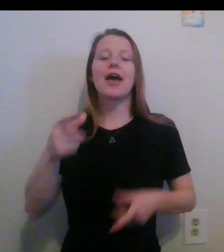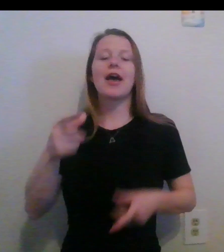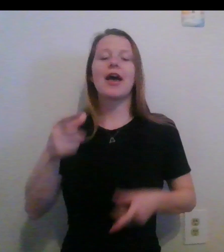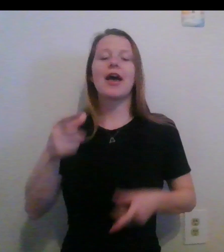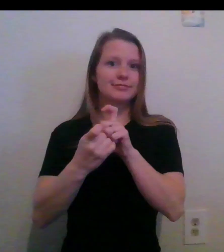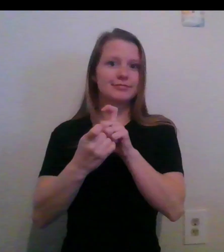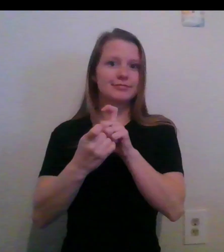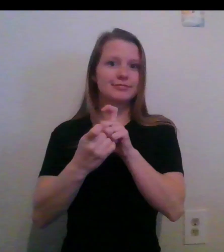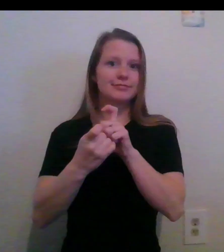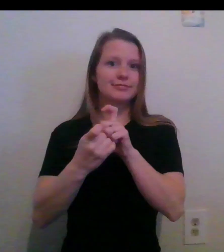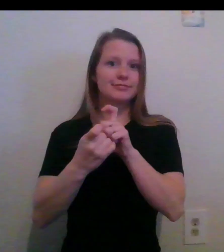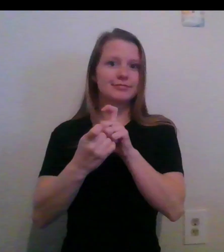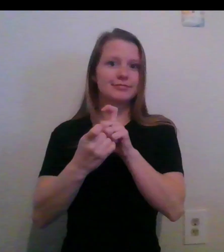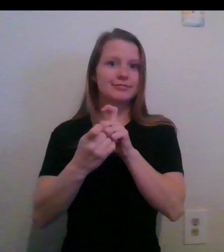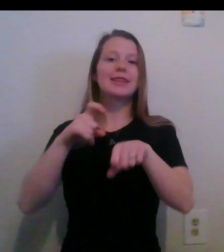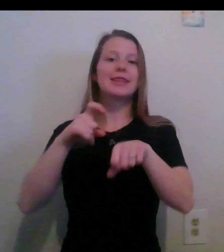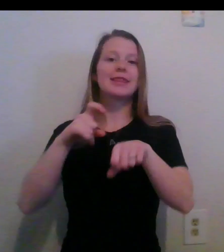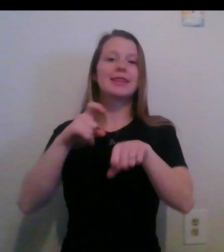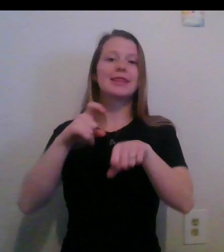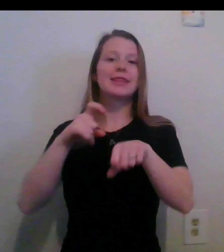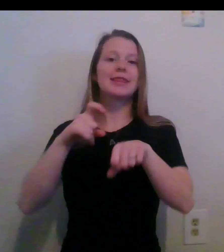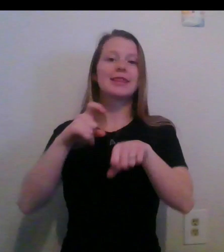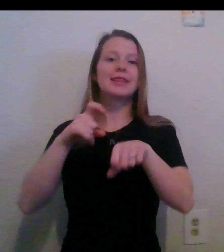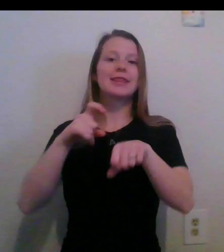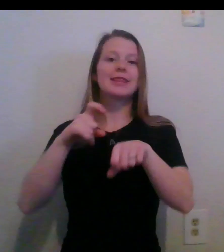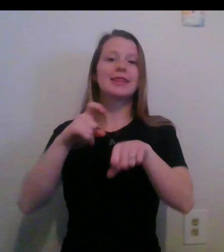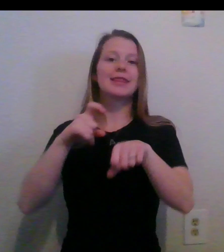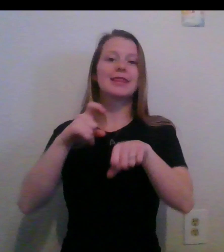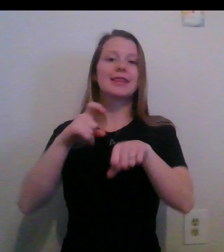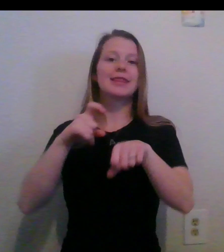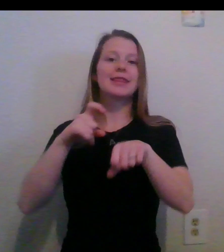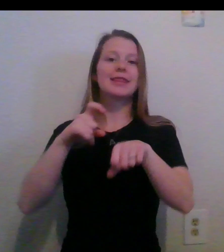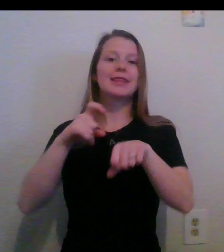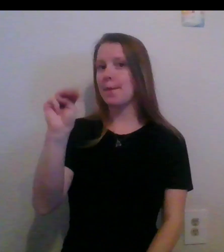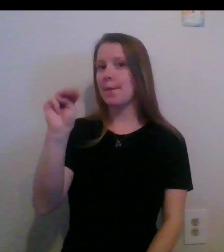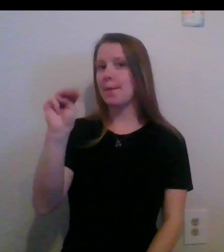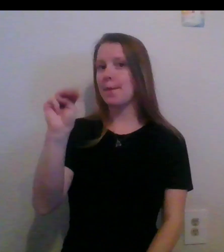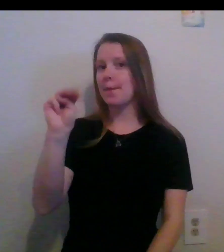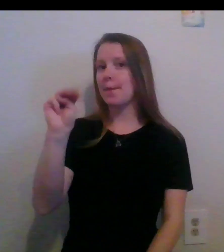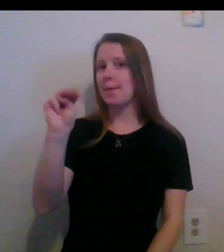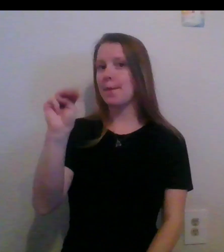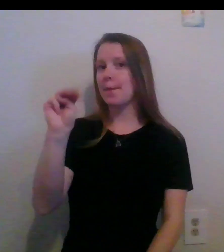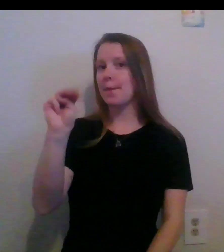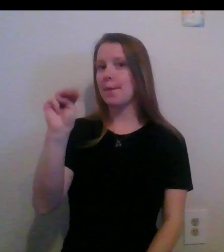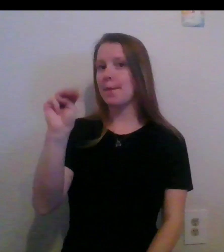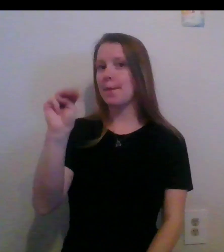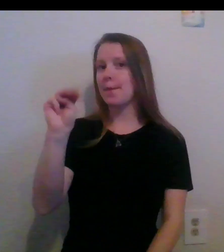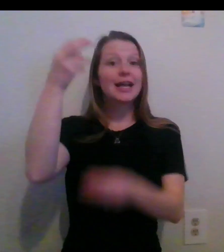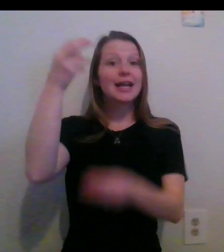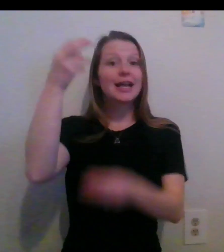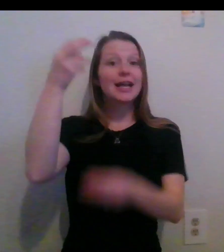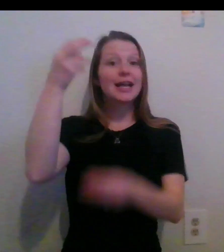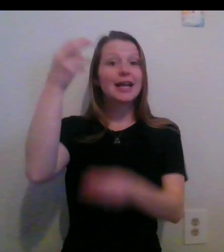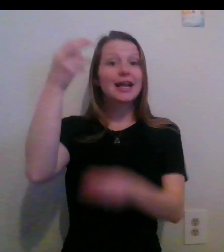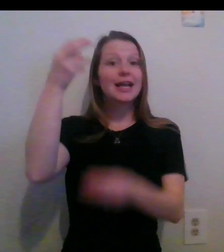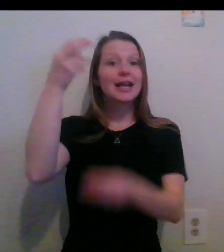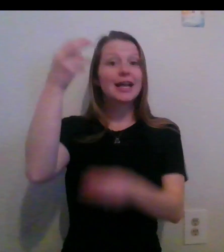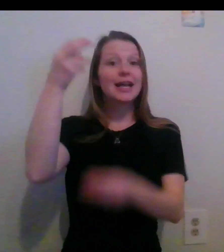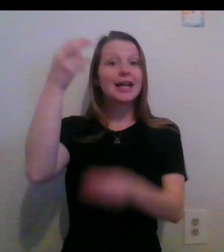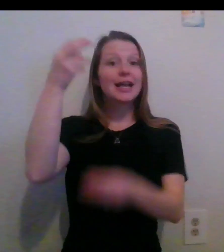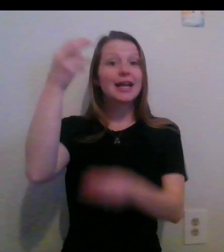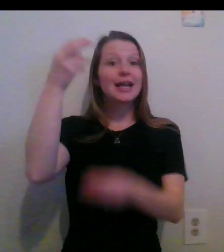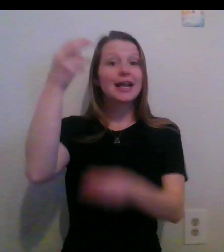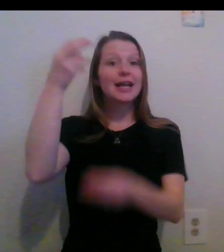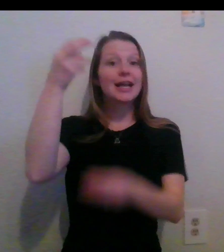The hormones tell the body that it is ready to start developing. The chemicals help ovaries tell the body to prepare